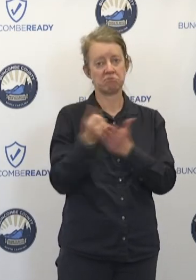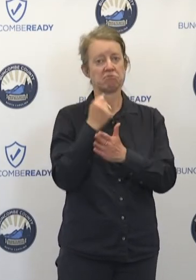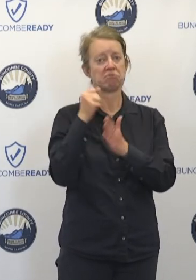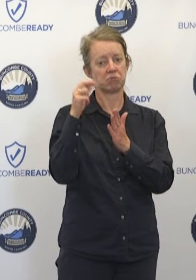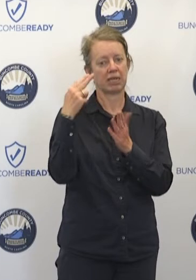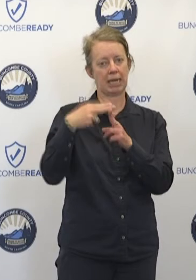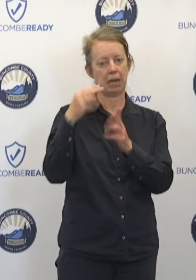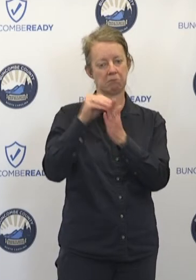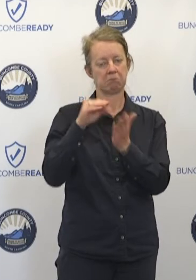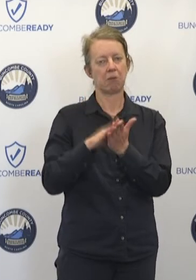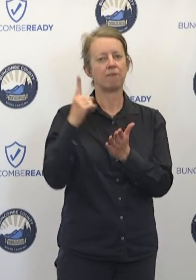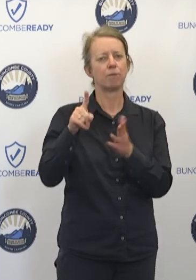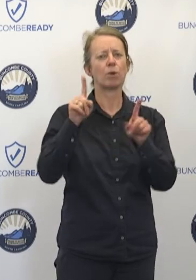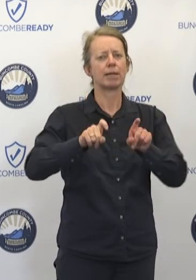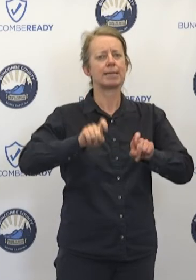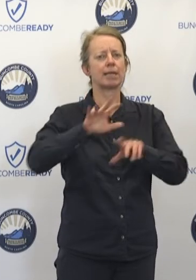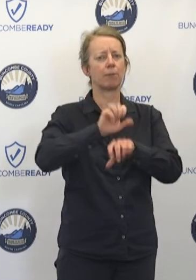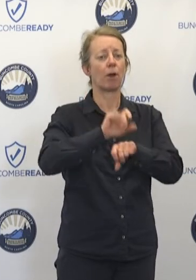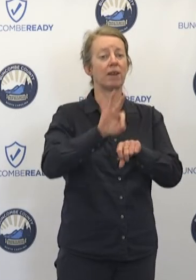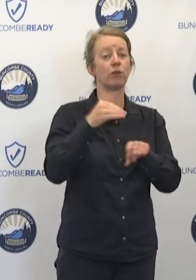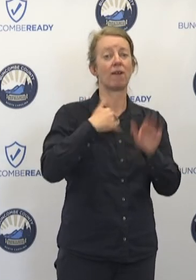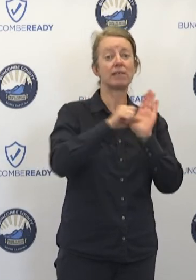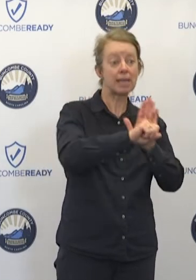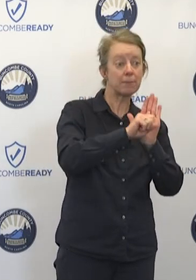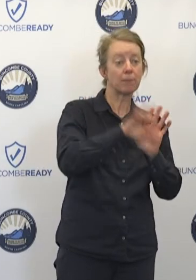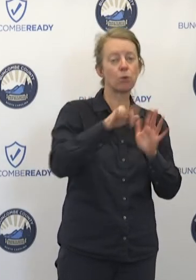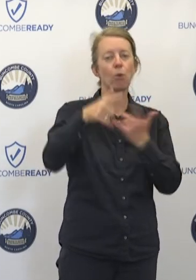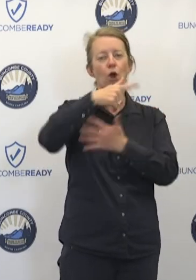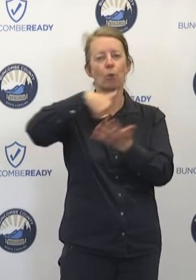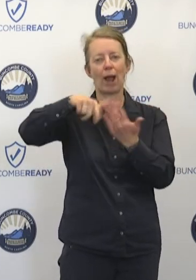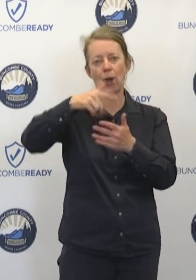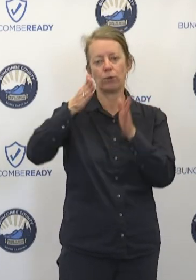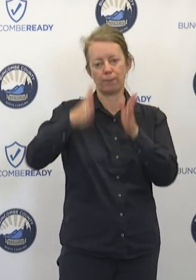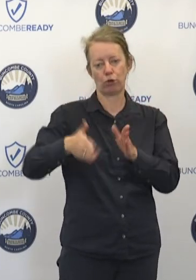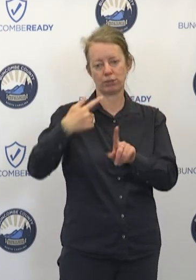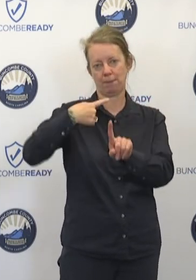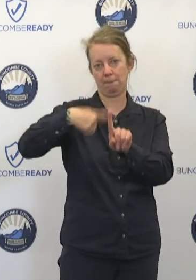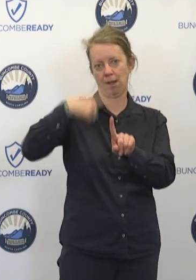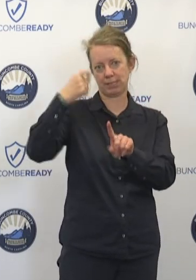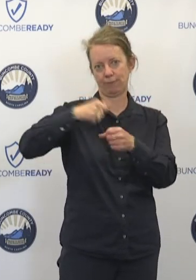appointment if you are having symptoms of COVID or have been exposed.